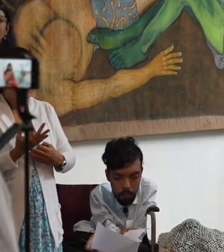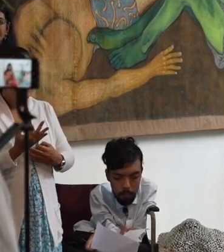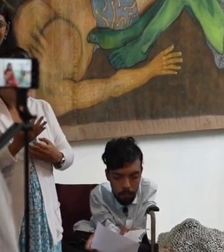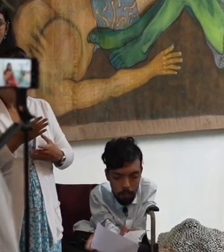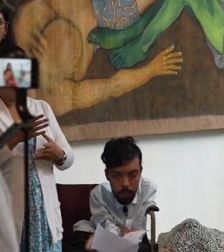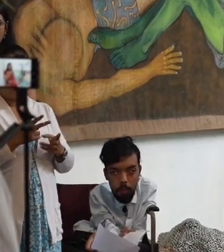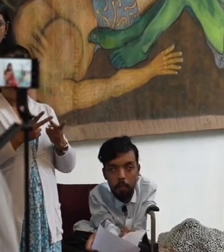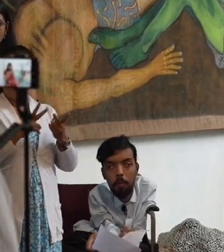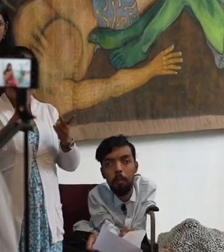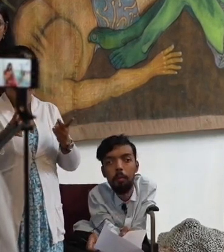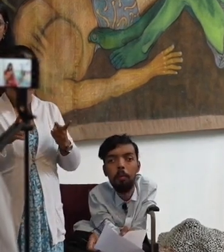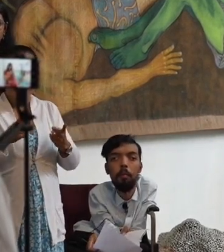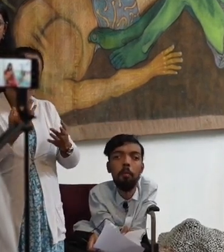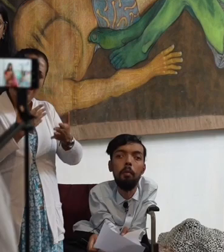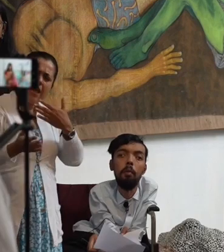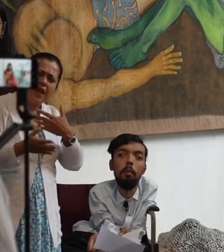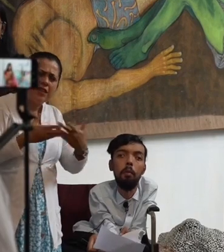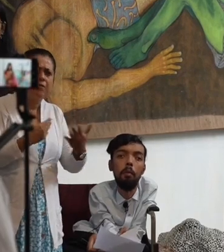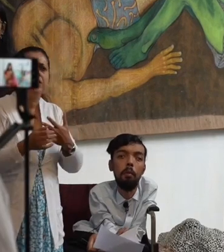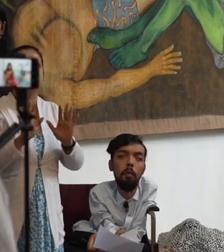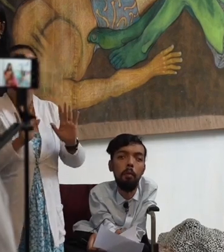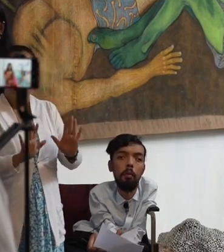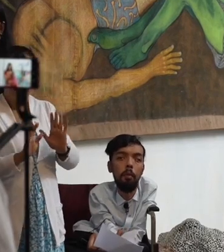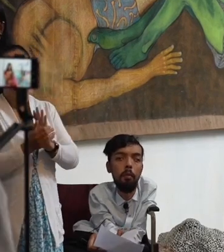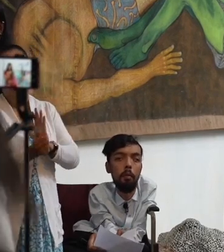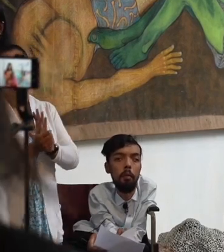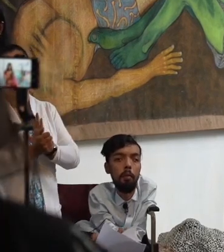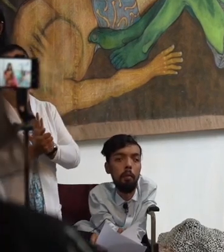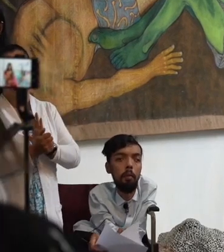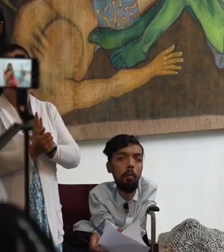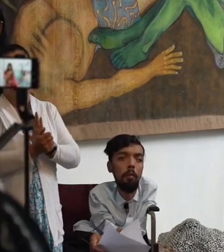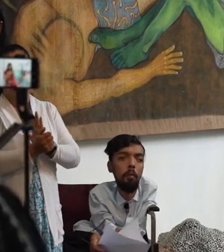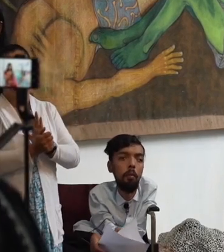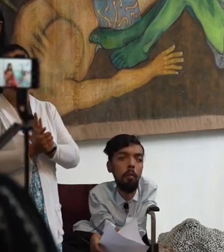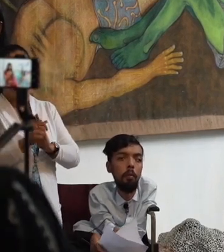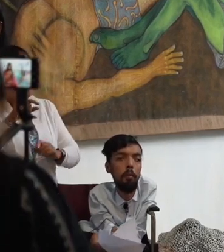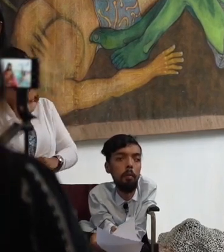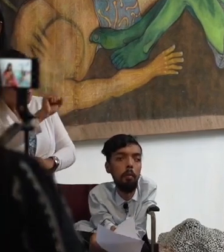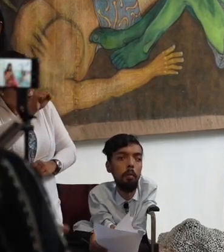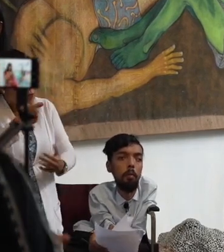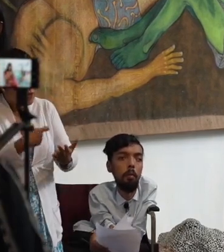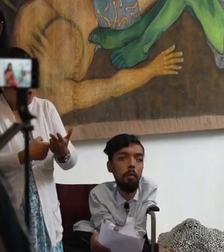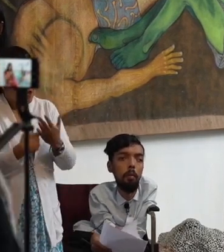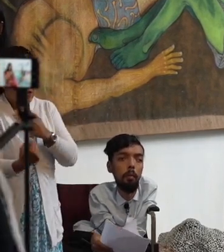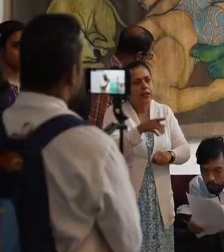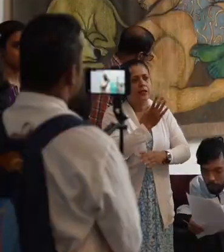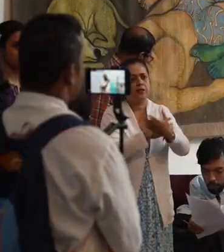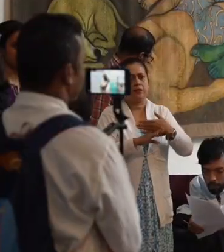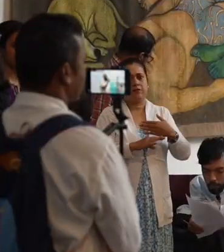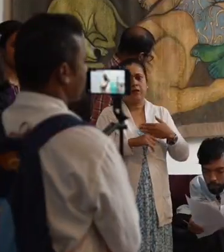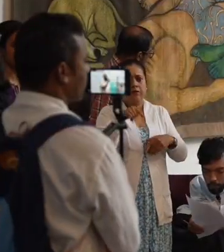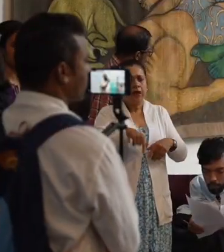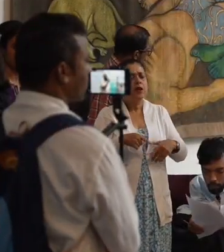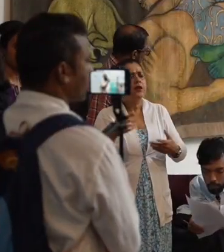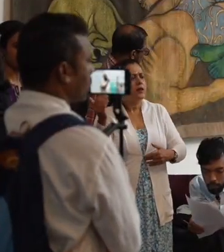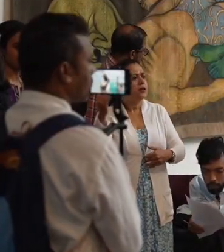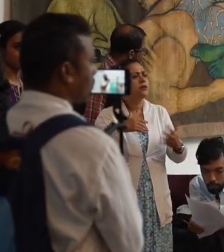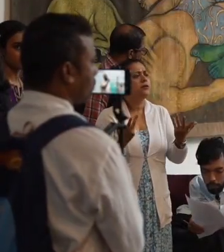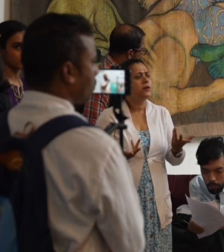exclusive. Anybody and everybody has the right to express. I'm not here